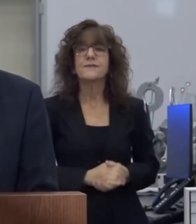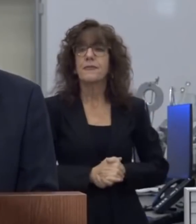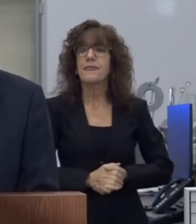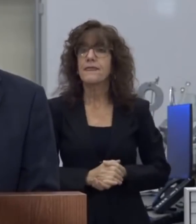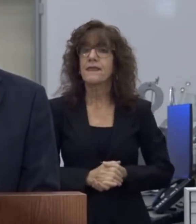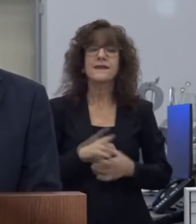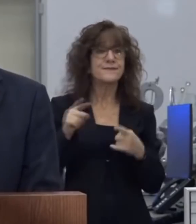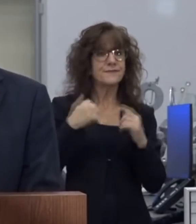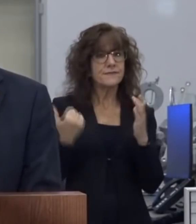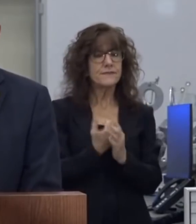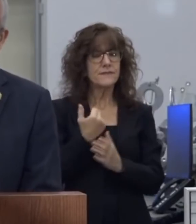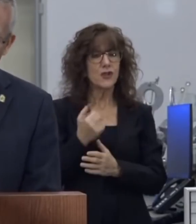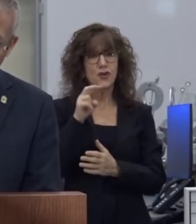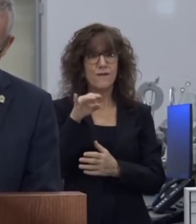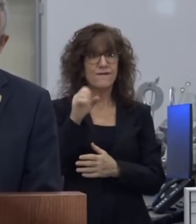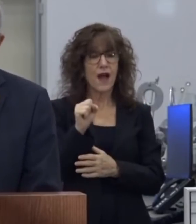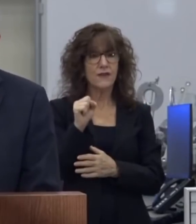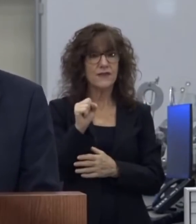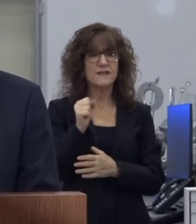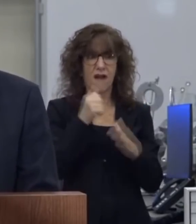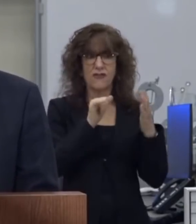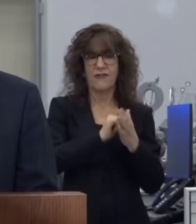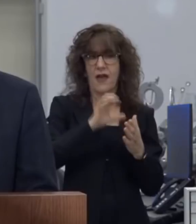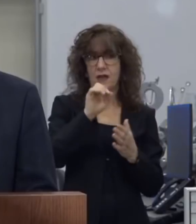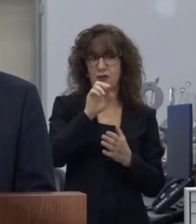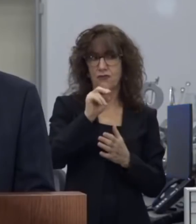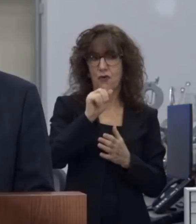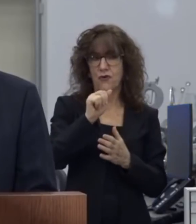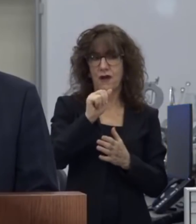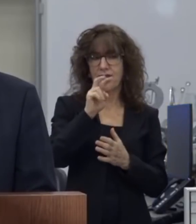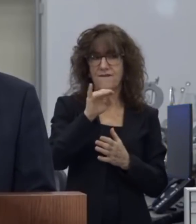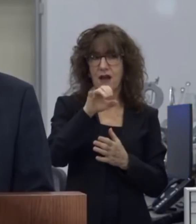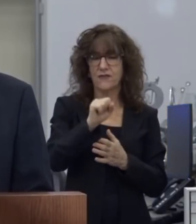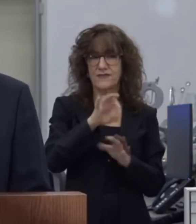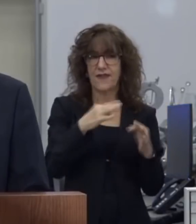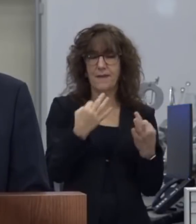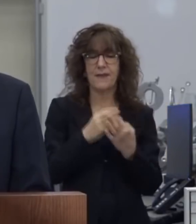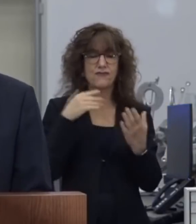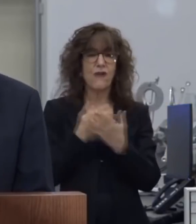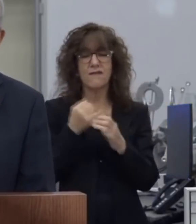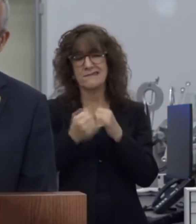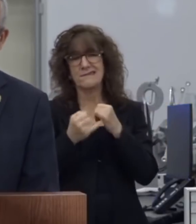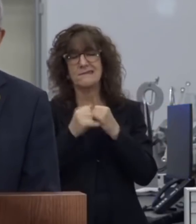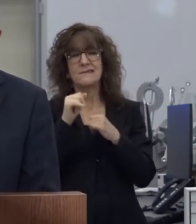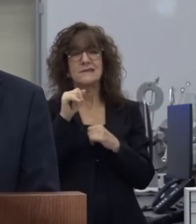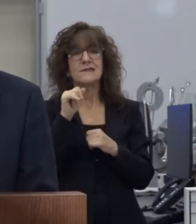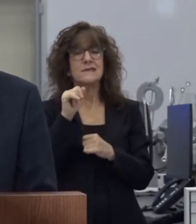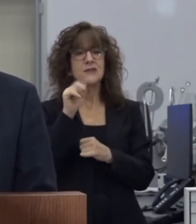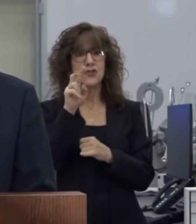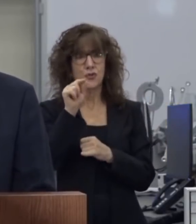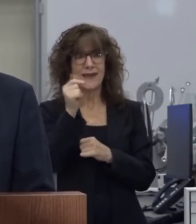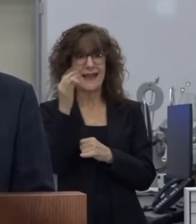So when this new virus came, which is part of the family, and arrived in late 2019, that's why they call it